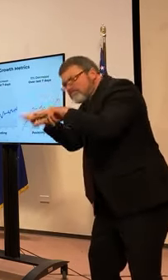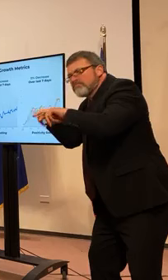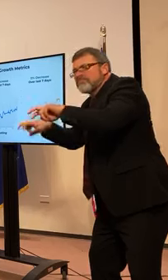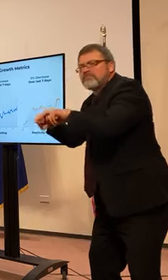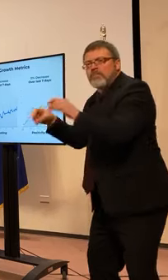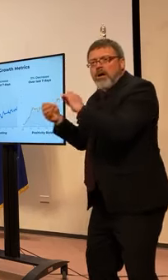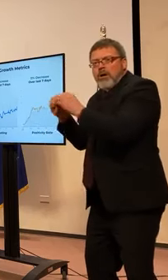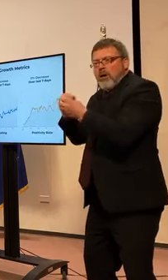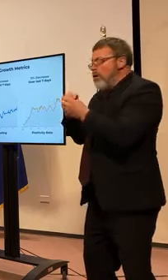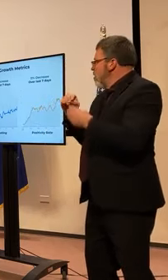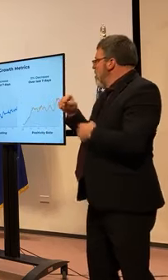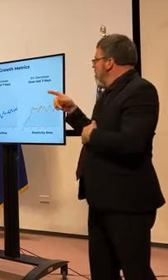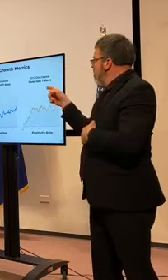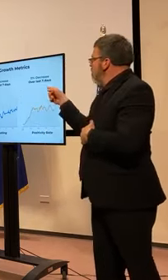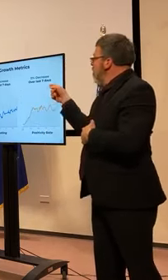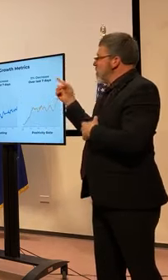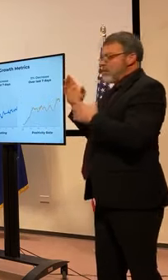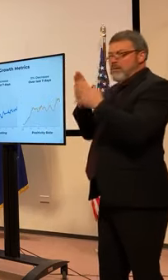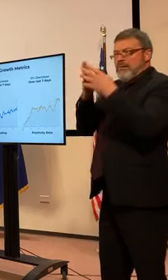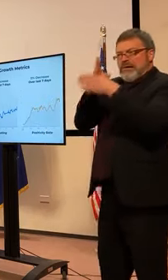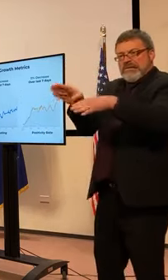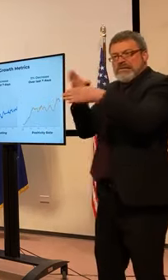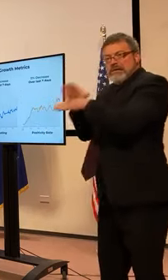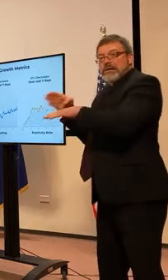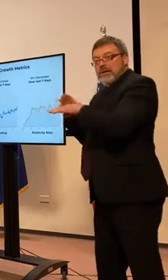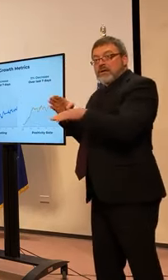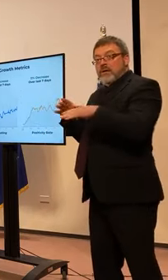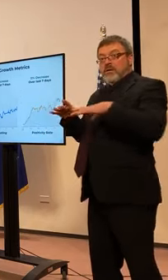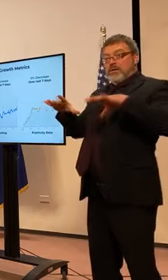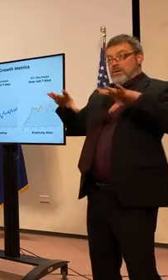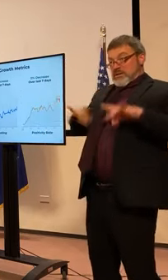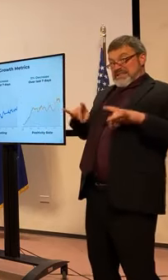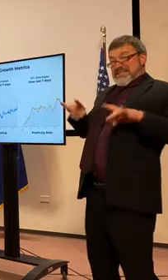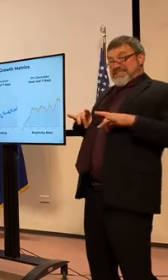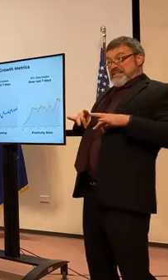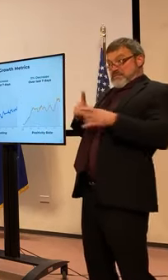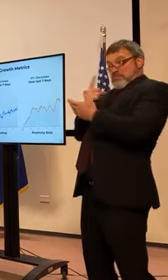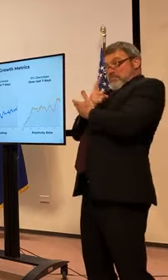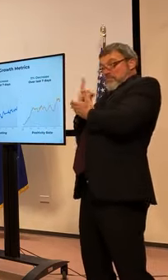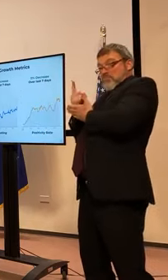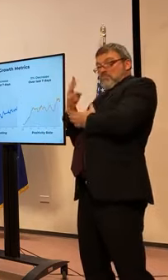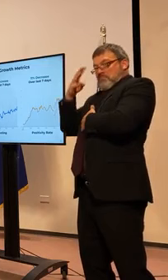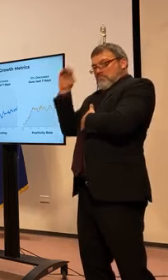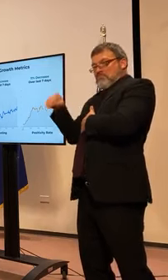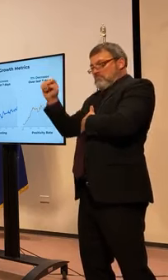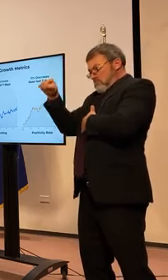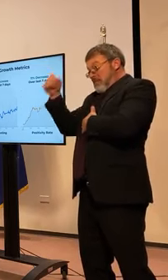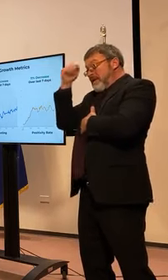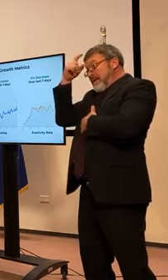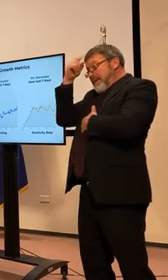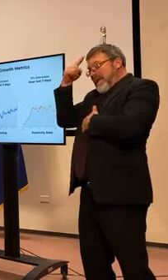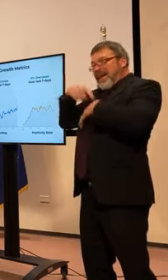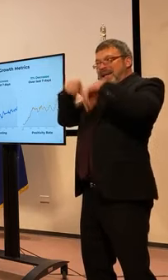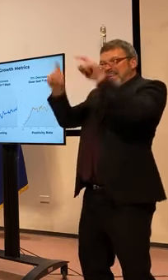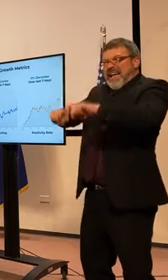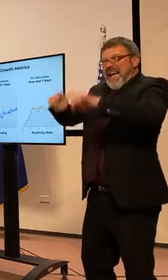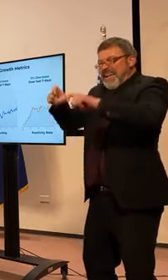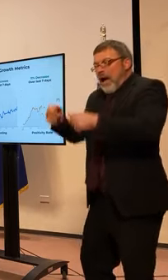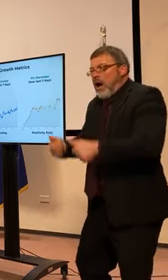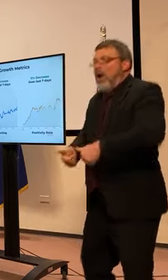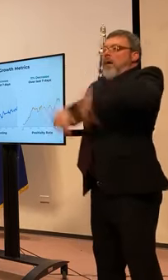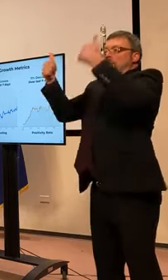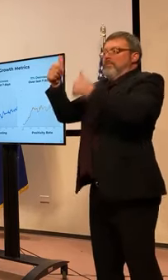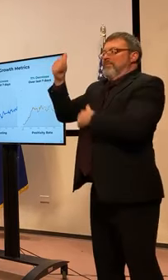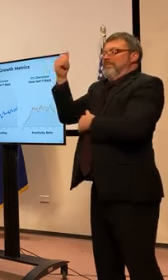although cases are up 4%, as the governor said, testing is up quite a bit this week, up about 16%. So that has actually driven down